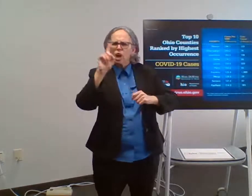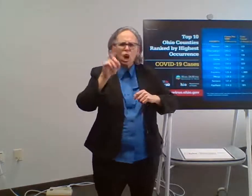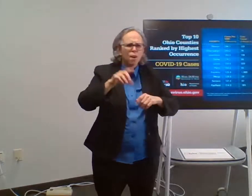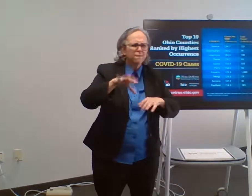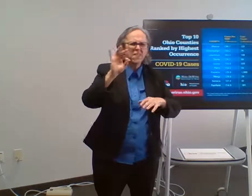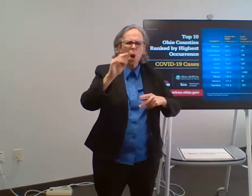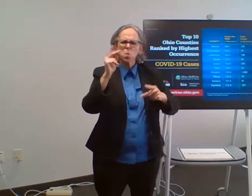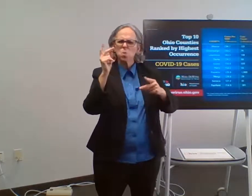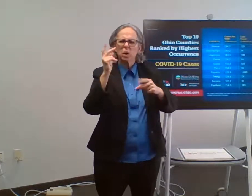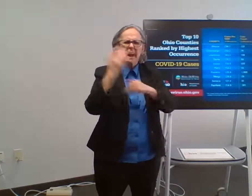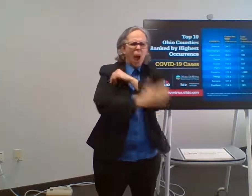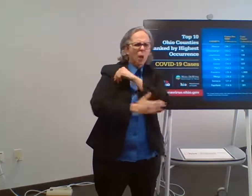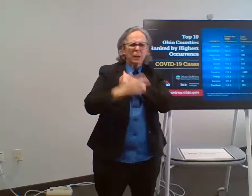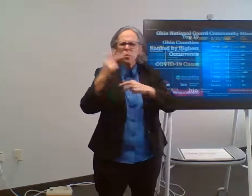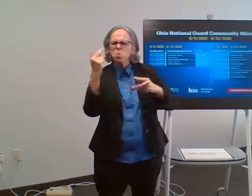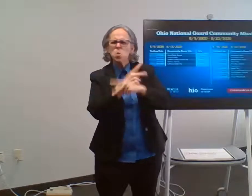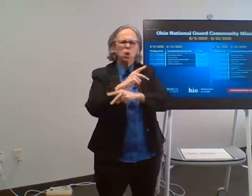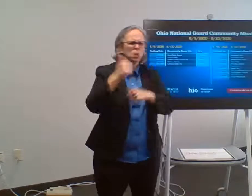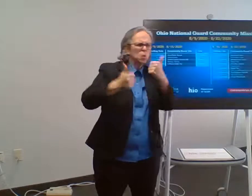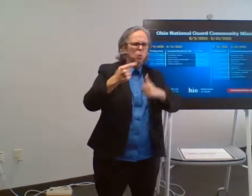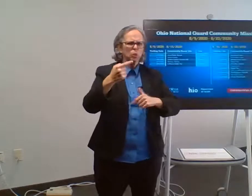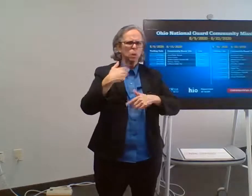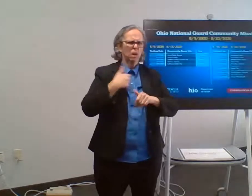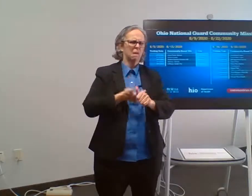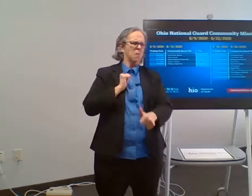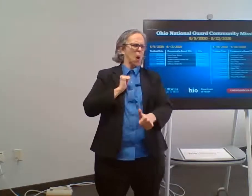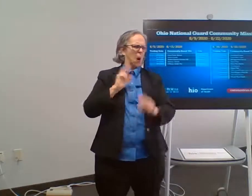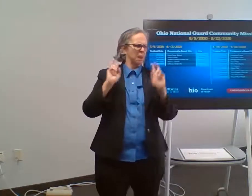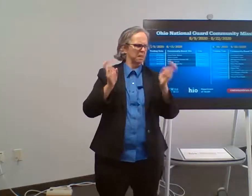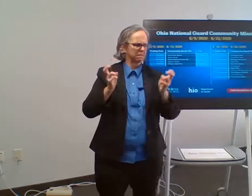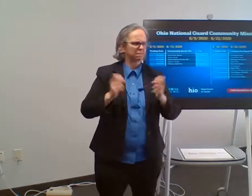you live. Eric, let's take a look at the next one.